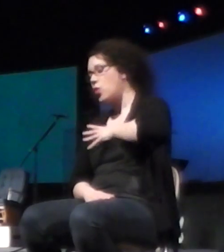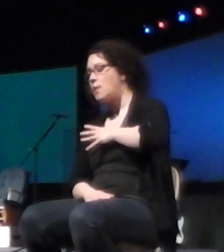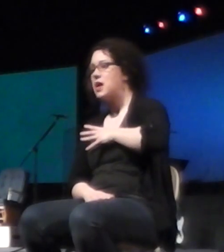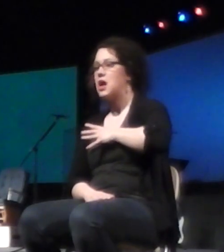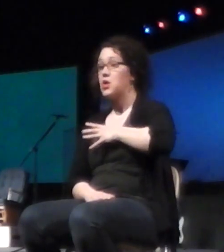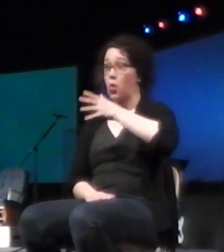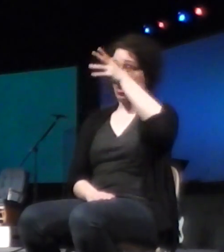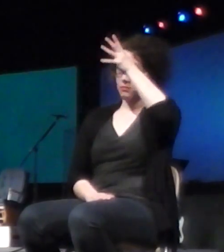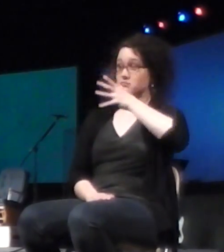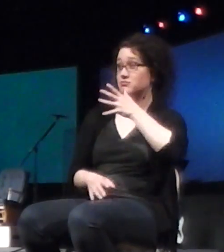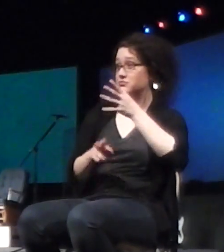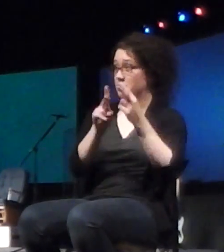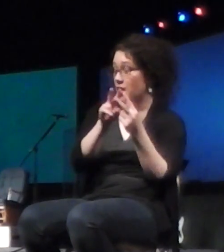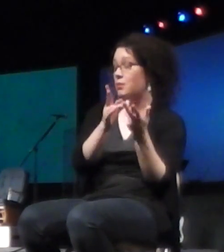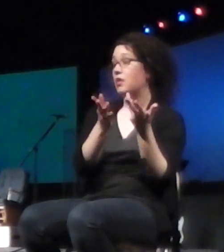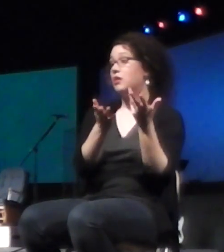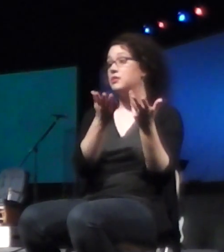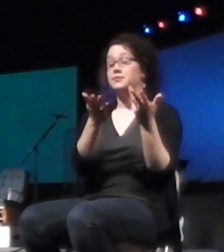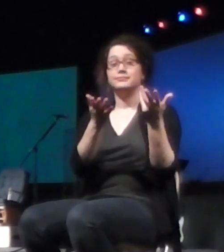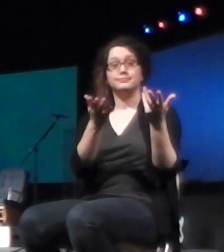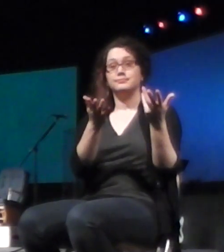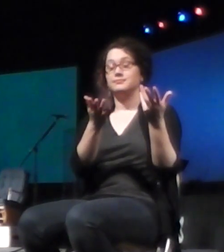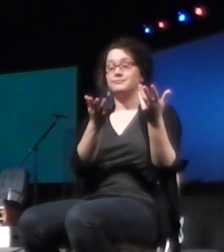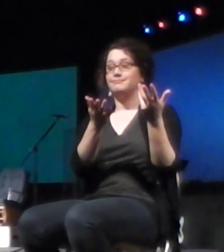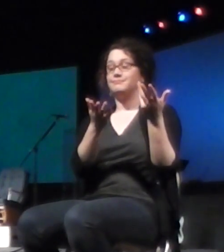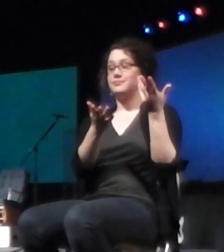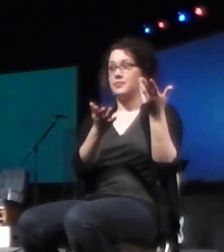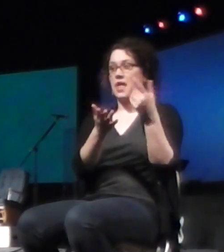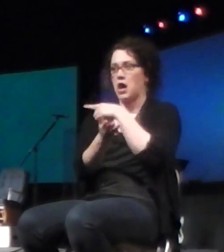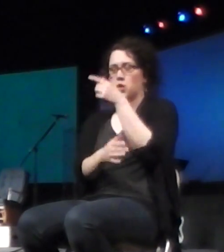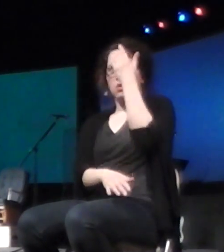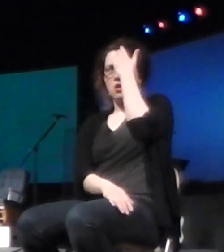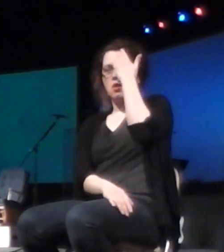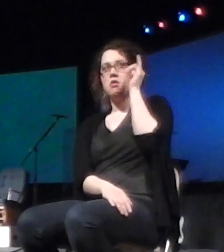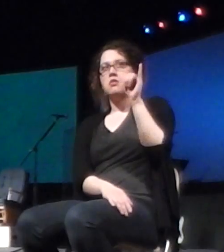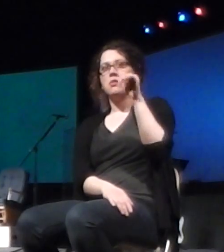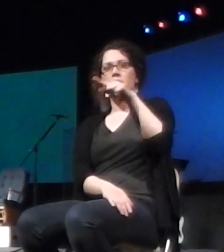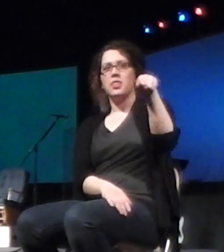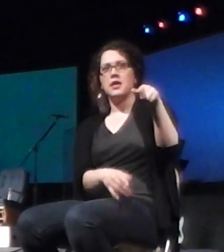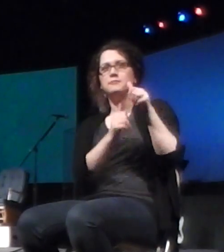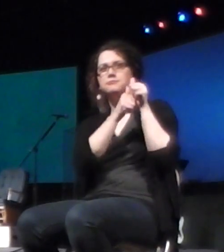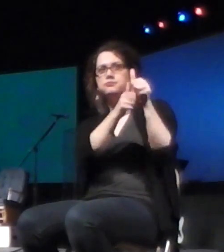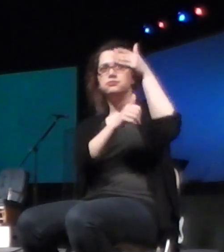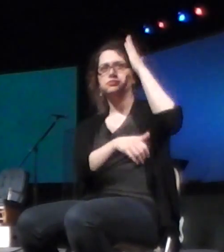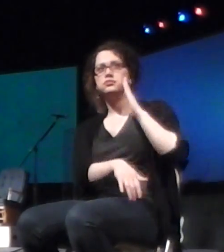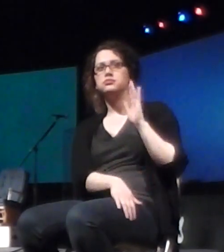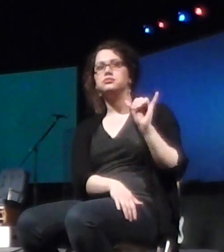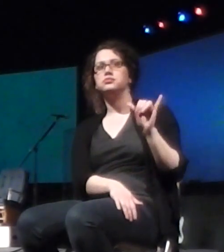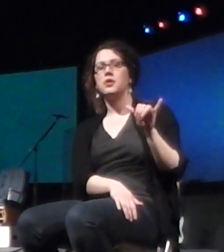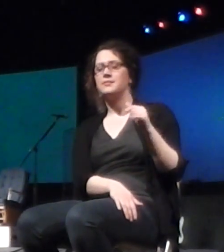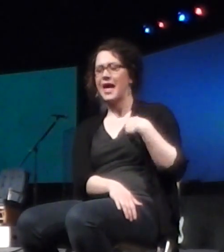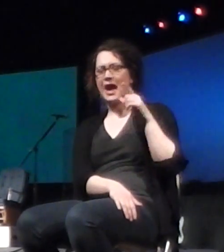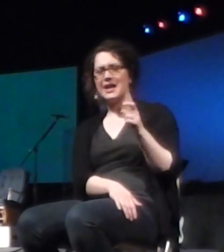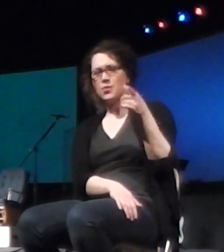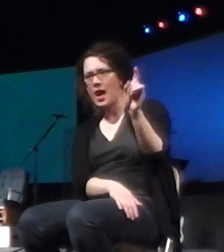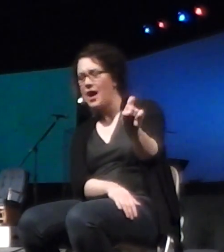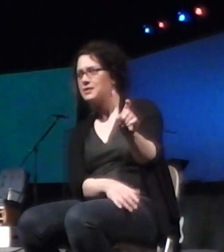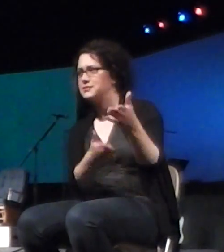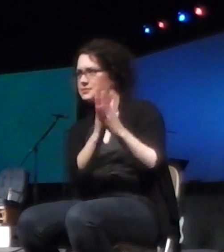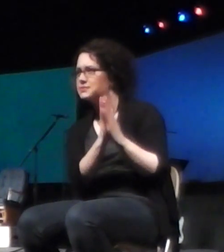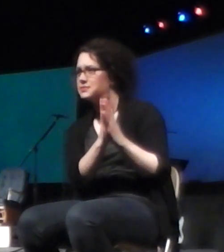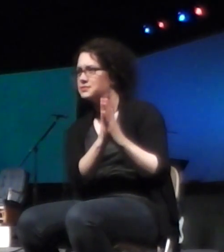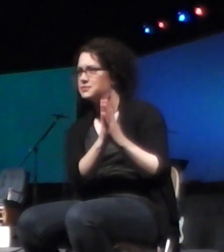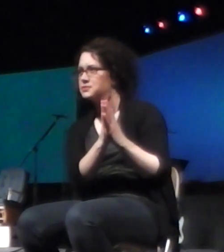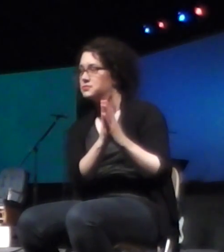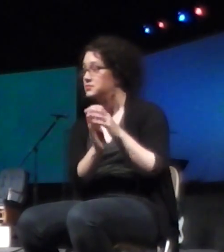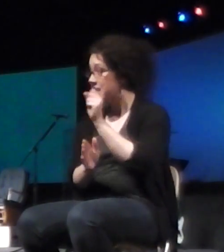a godly couple that you instantly think of, and you see, I need to go ask. Then I would say, go do it. Go